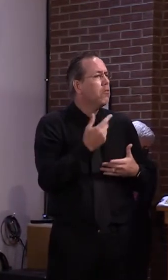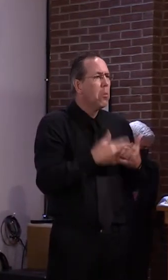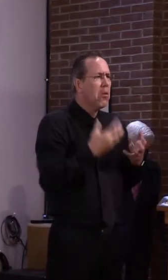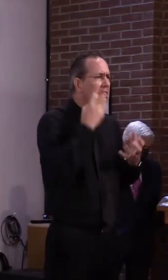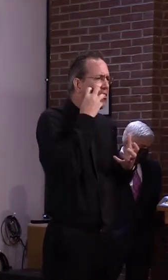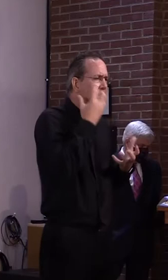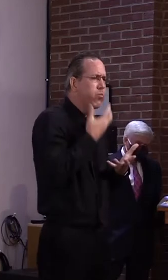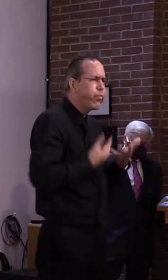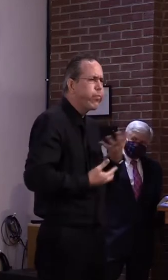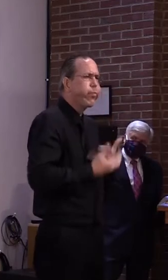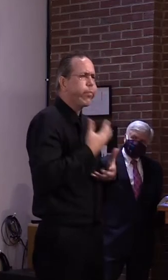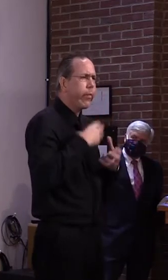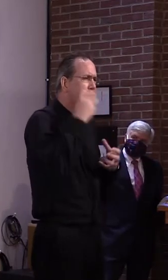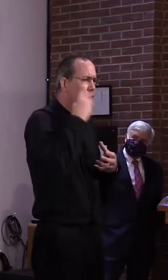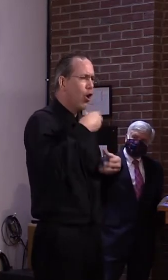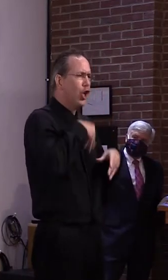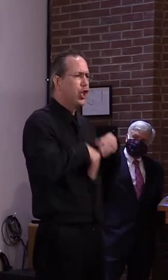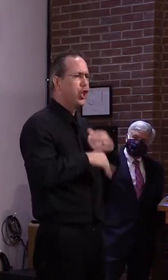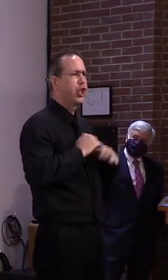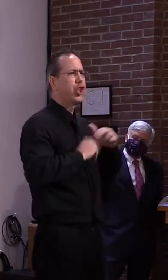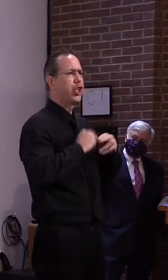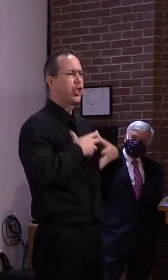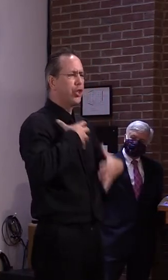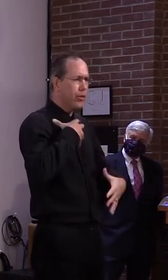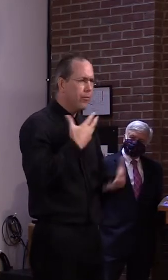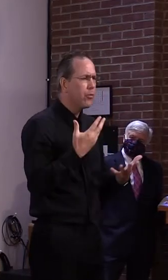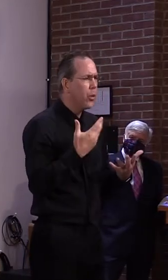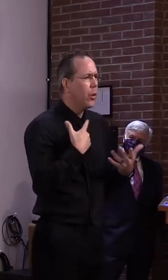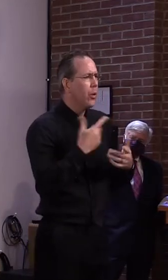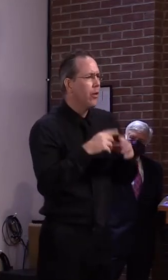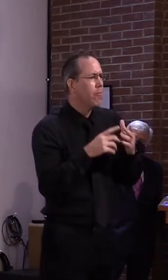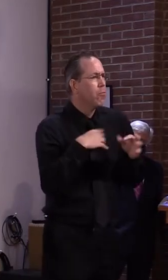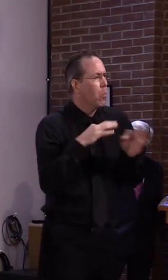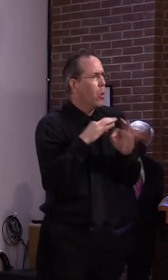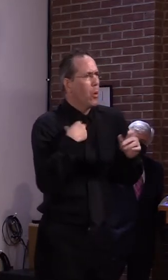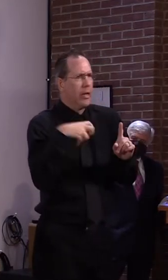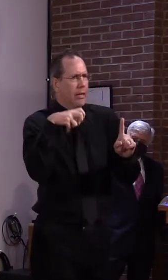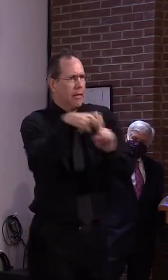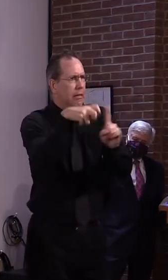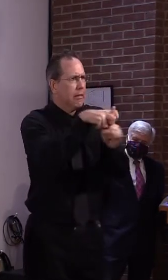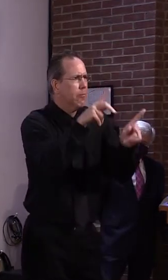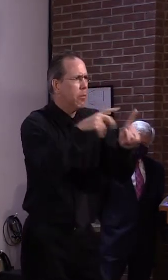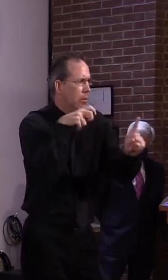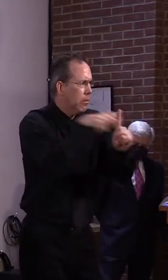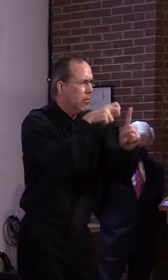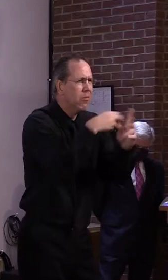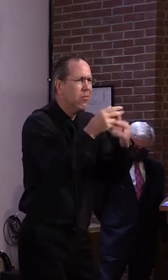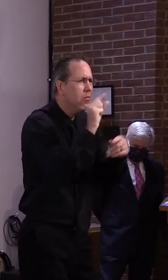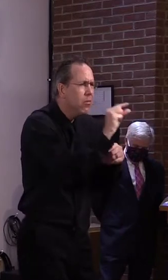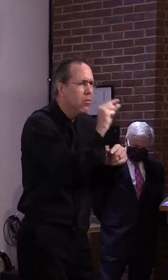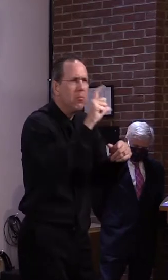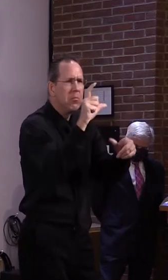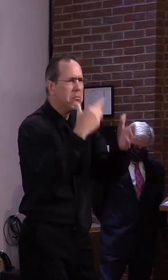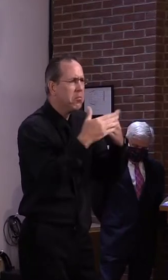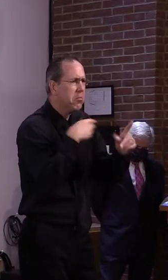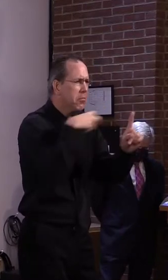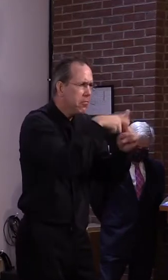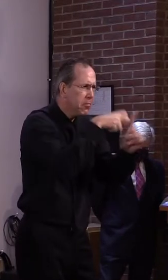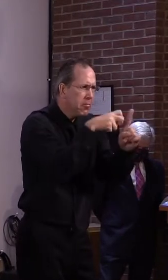now. But I do understand that there are states that are very challenged by getting enough testing